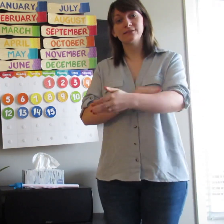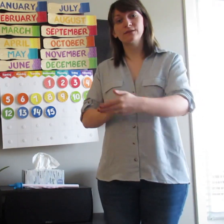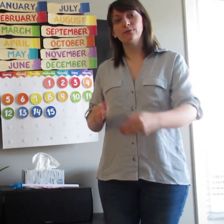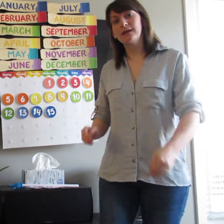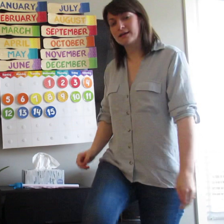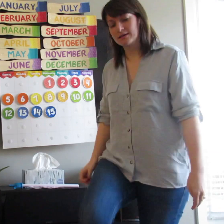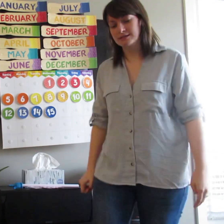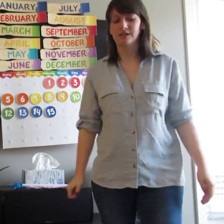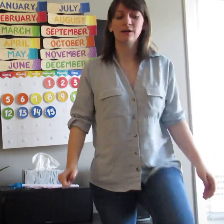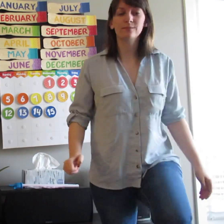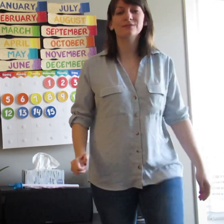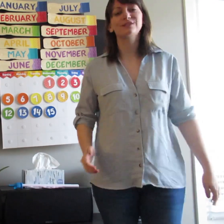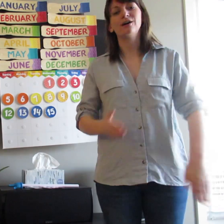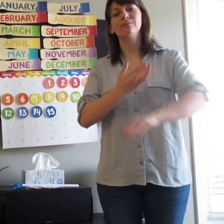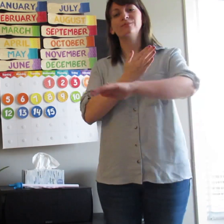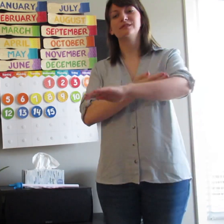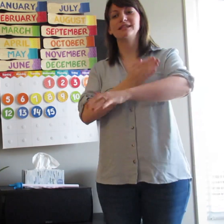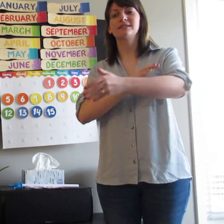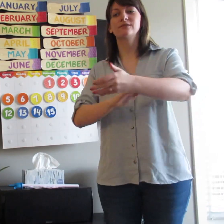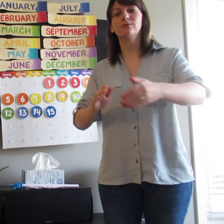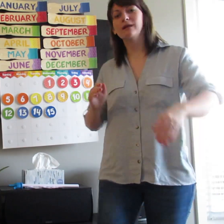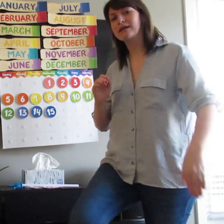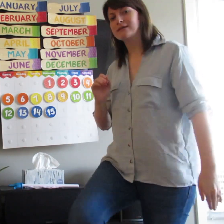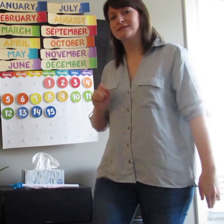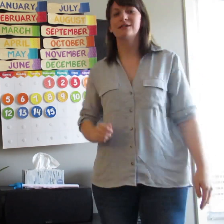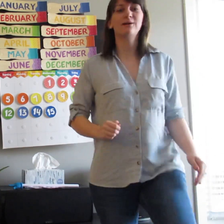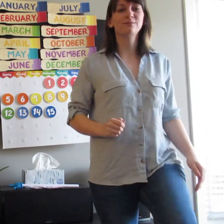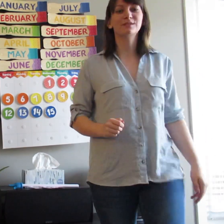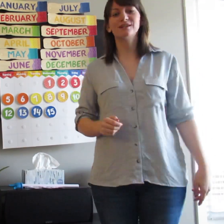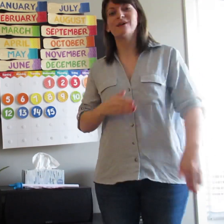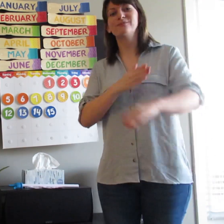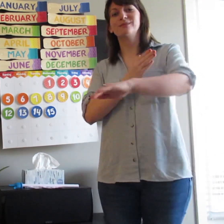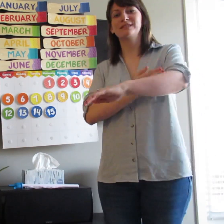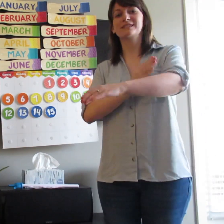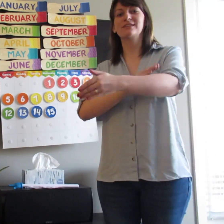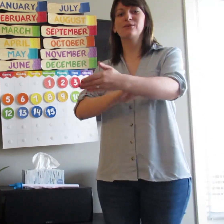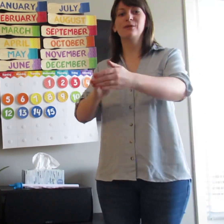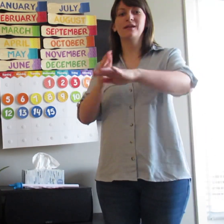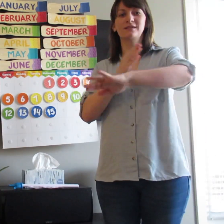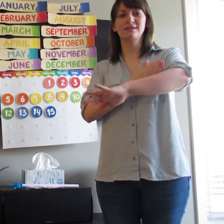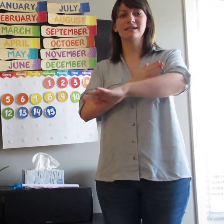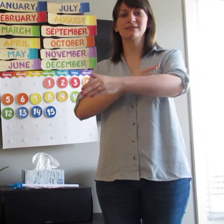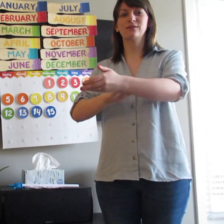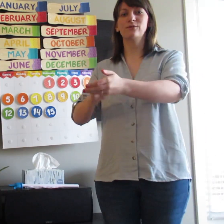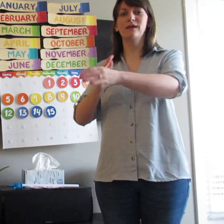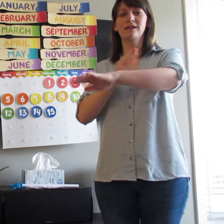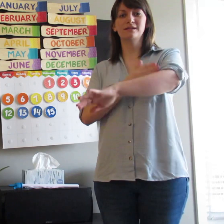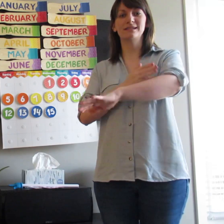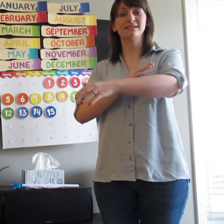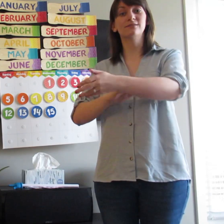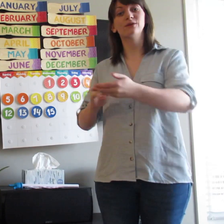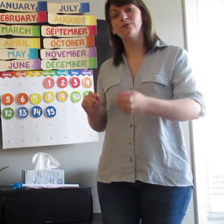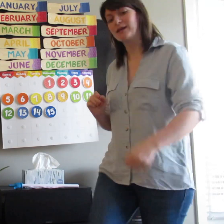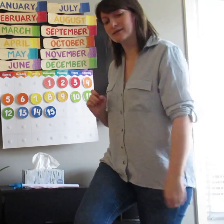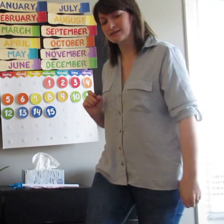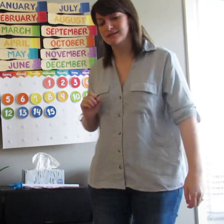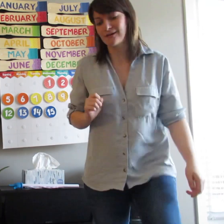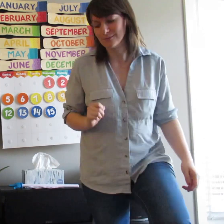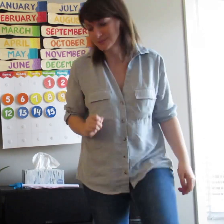the week, stomp, stomp. Days of the week, stomp, stomp. Days of the week, days of the week, days of the week, stomp,